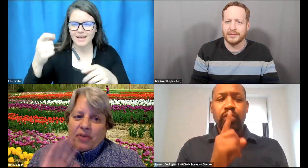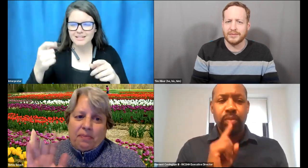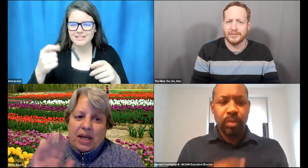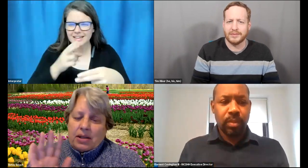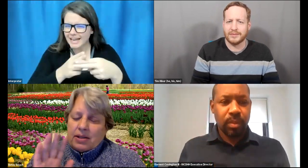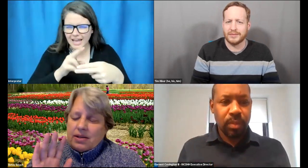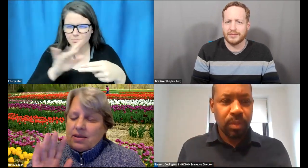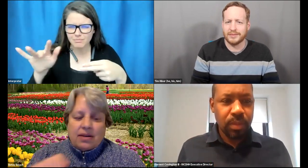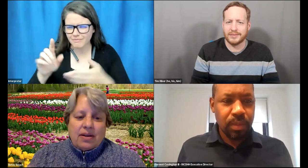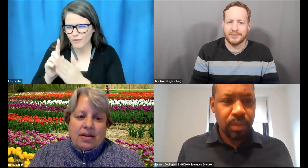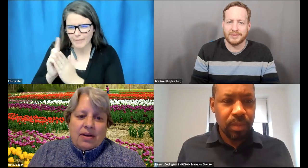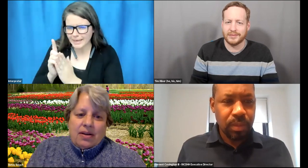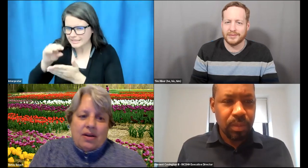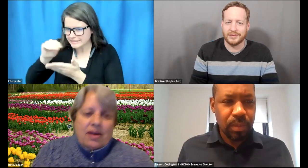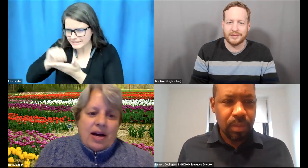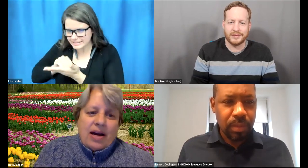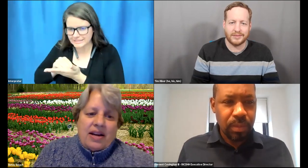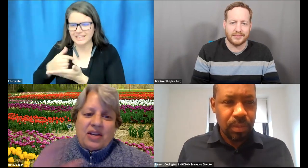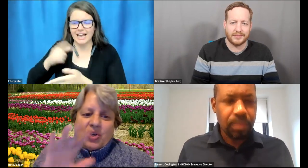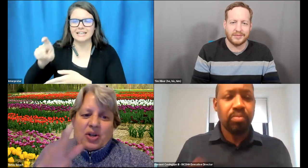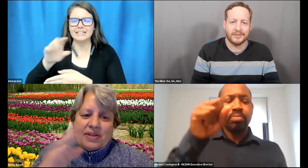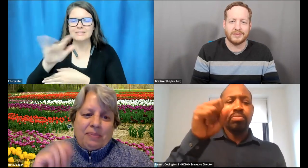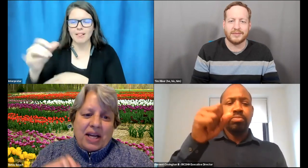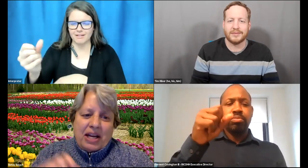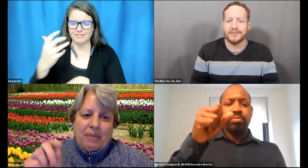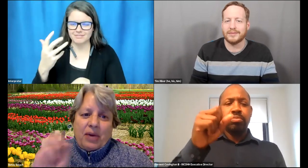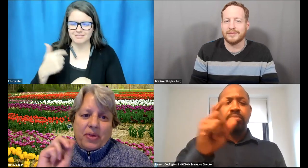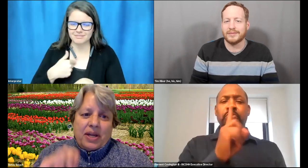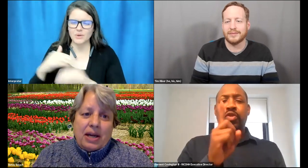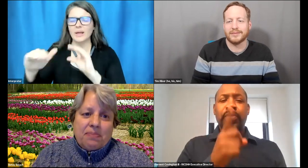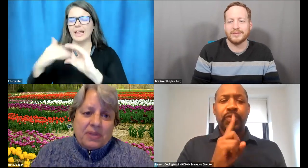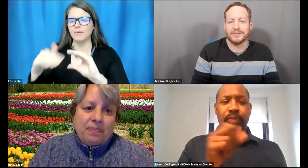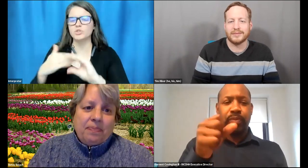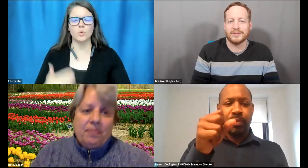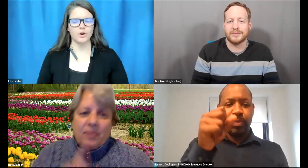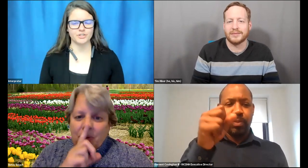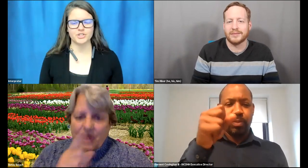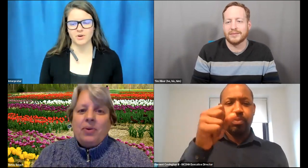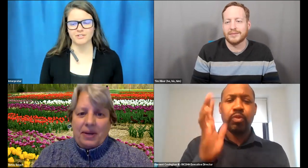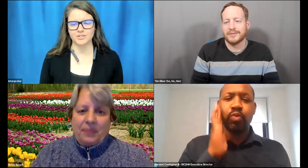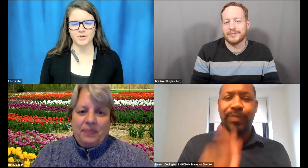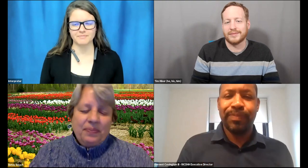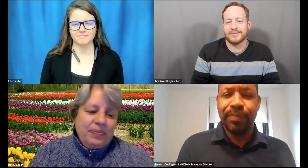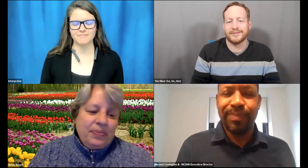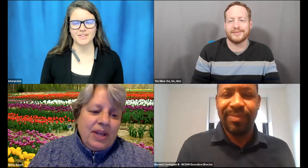the minutes. I need you to send me an email with the names. Sure. Thank